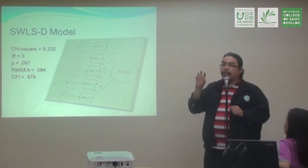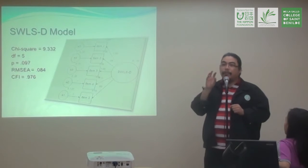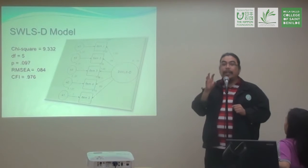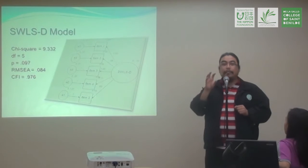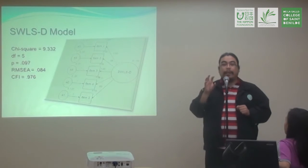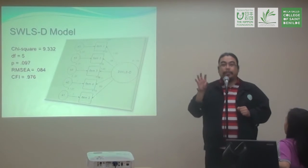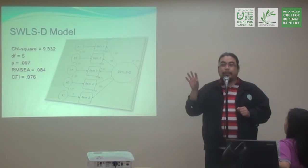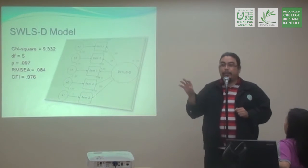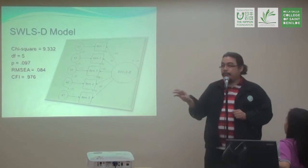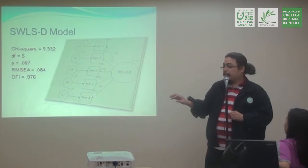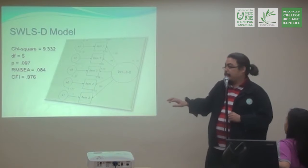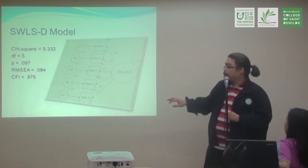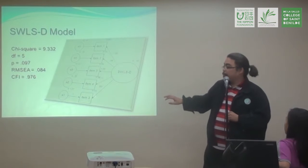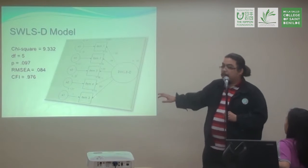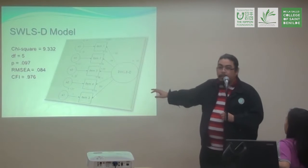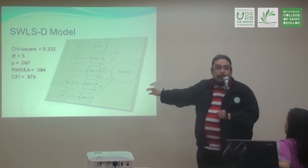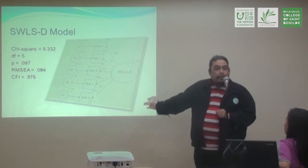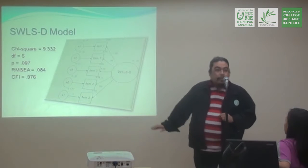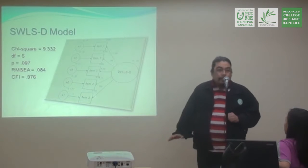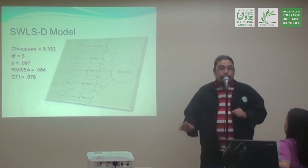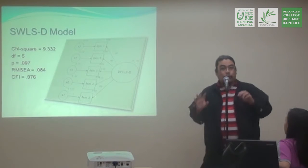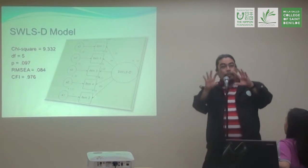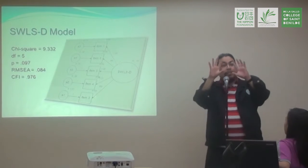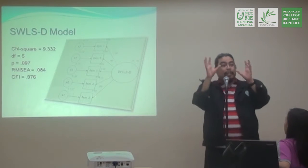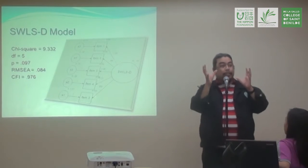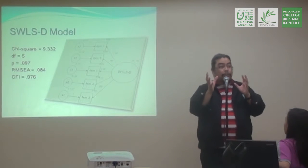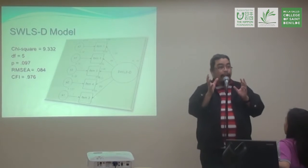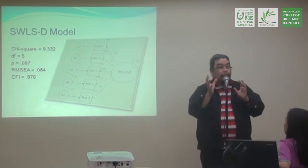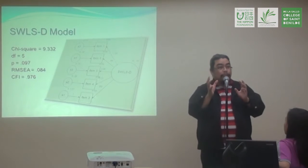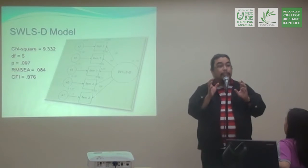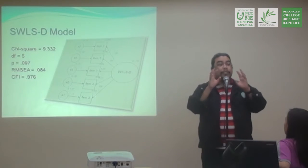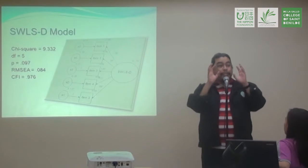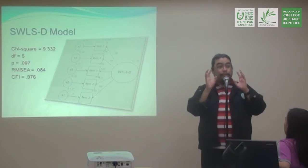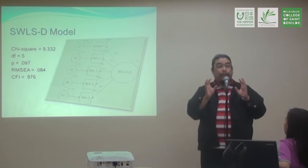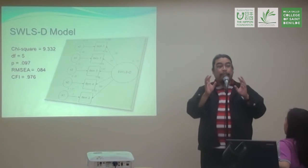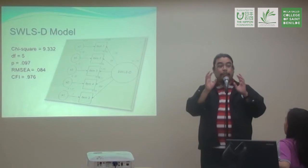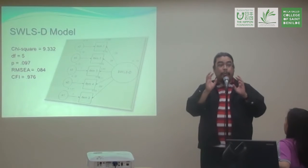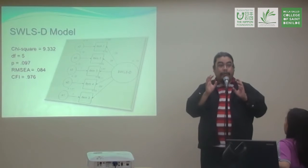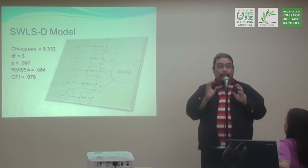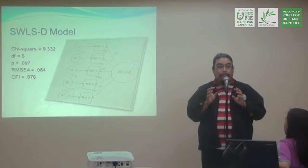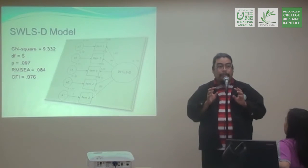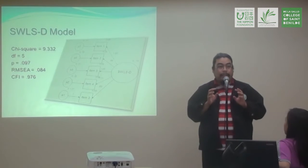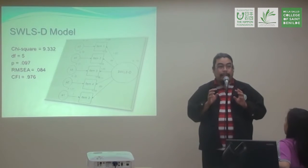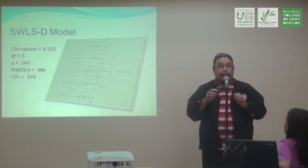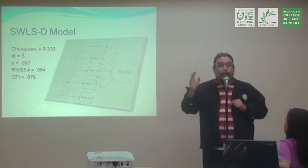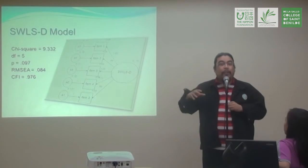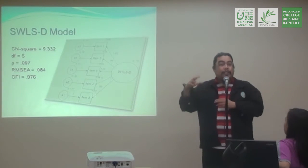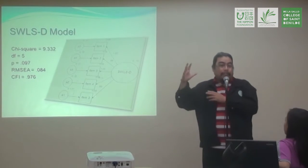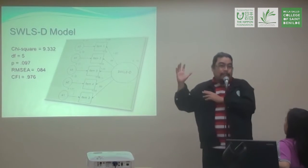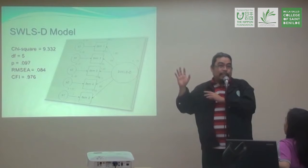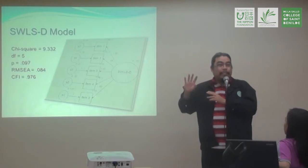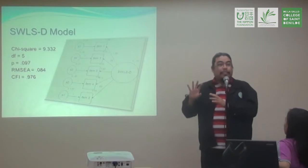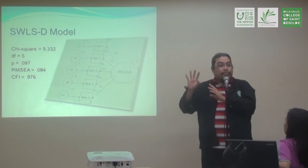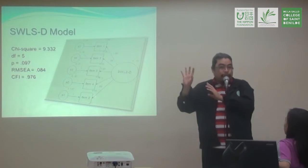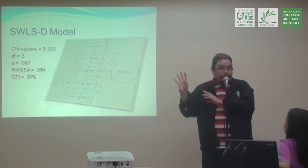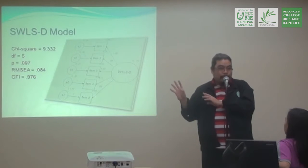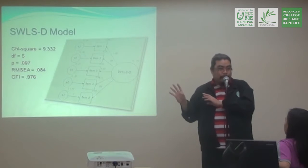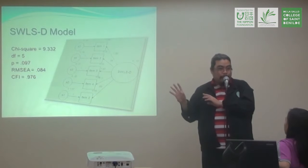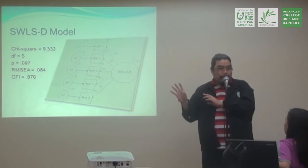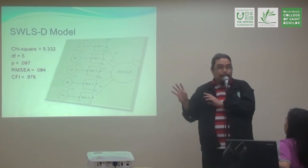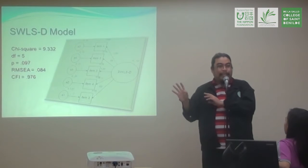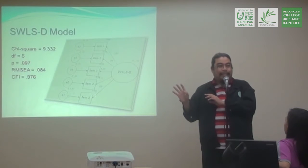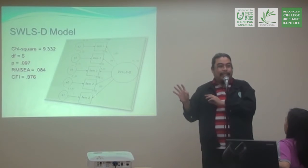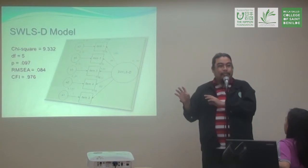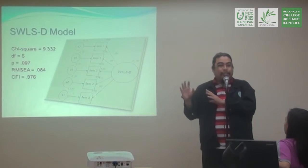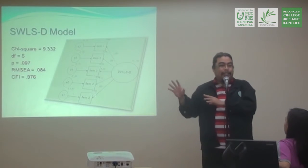that it really measures the global satisfaction, the satisfaction with LifeScale. Now, that's the